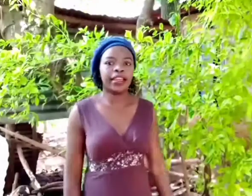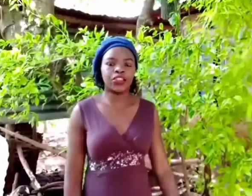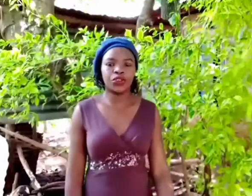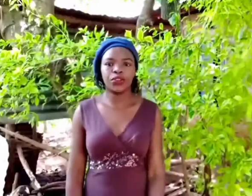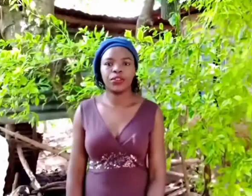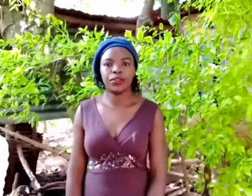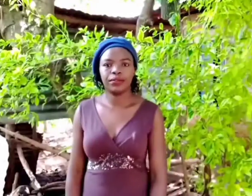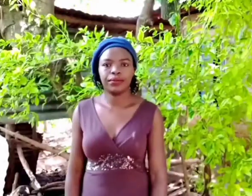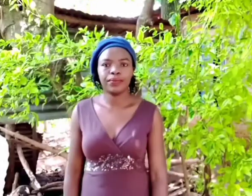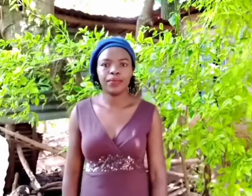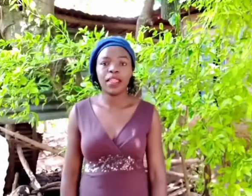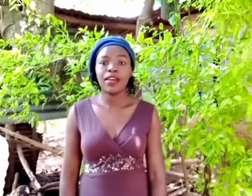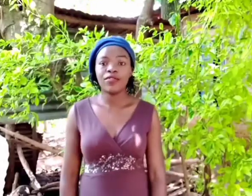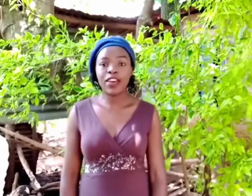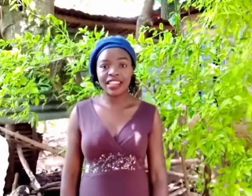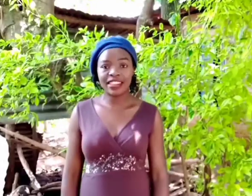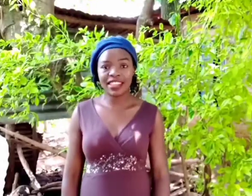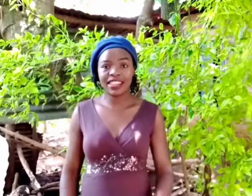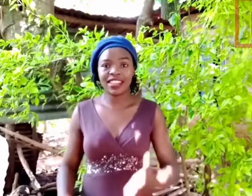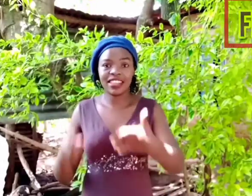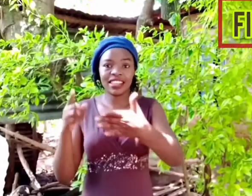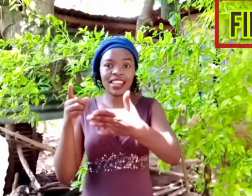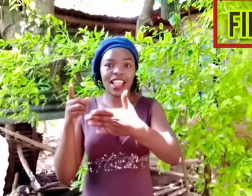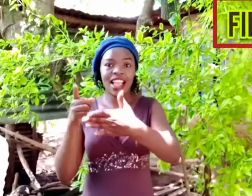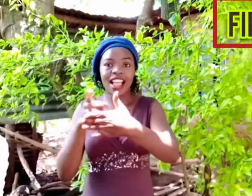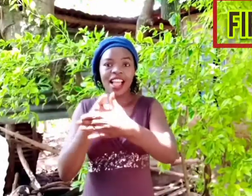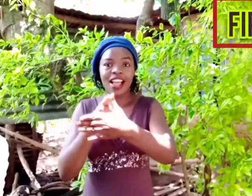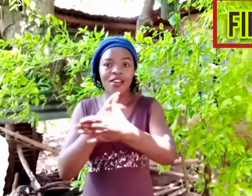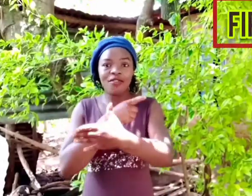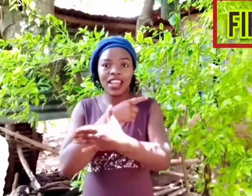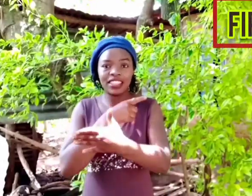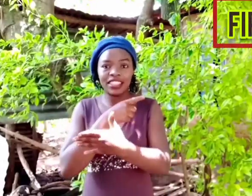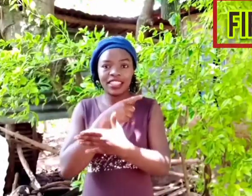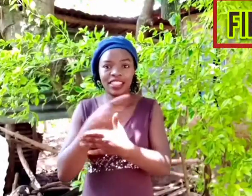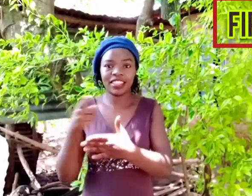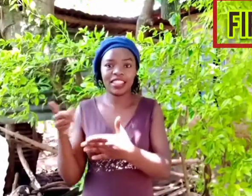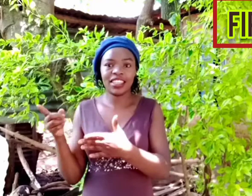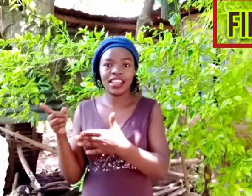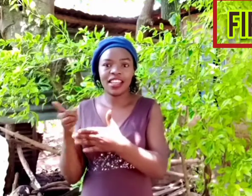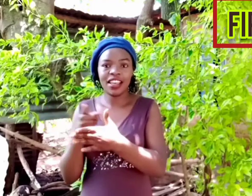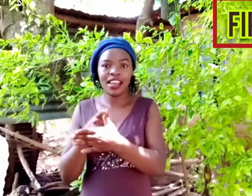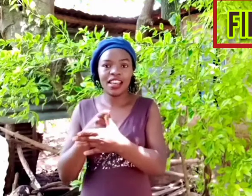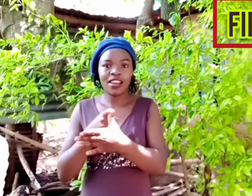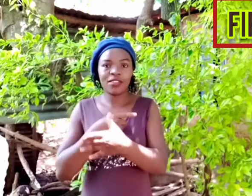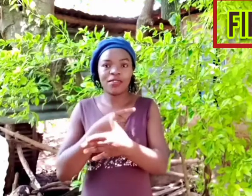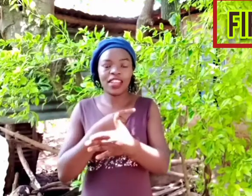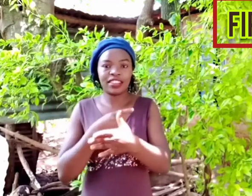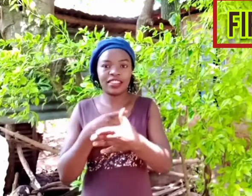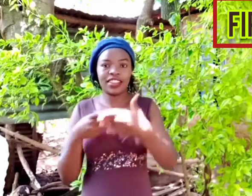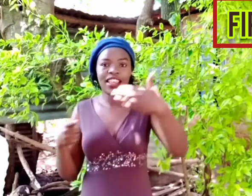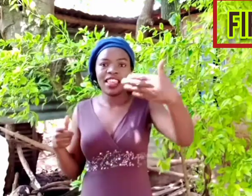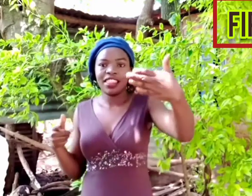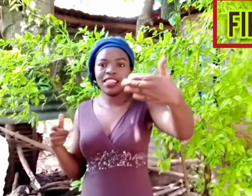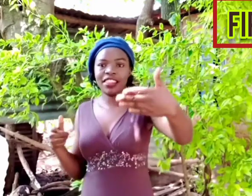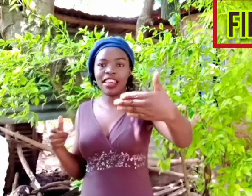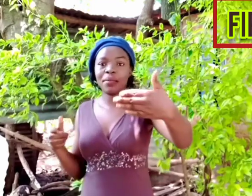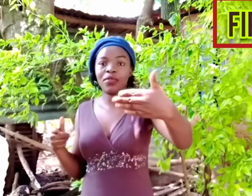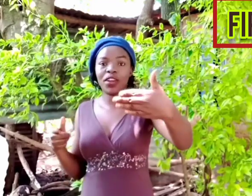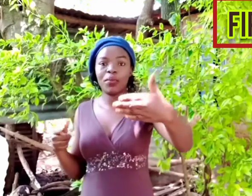Direction. Fast. Fast. Fast. The thumb of an open